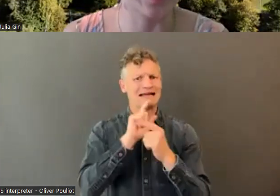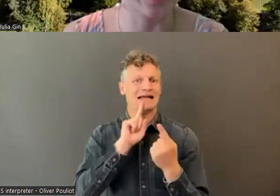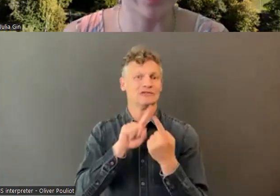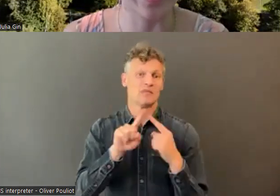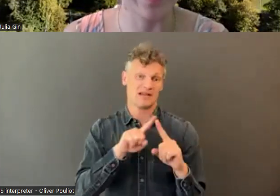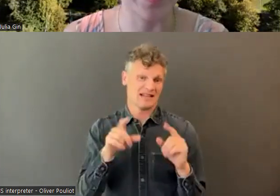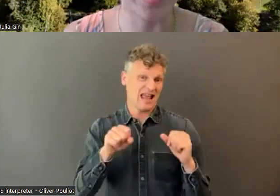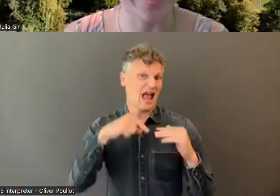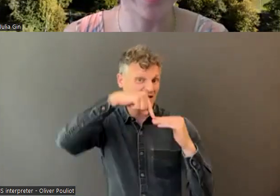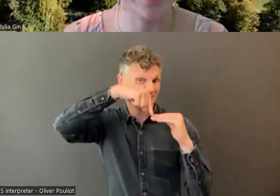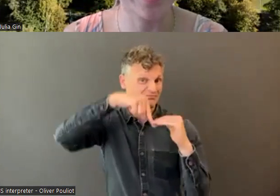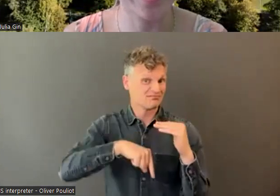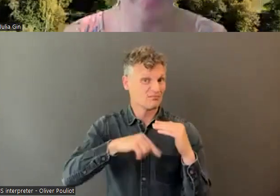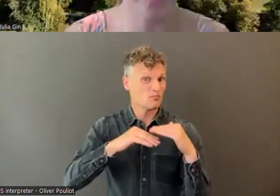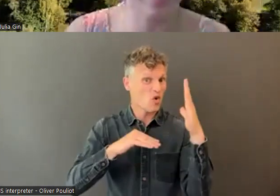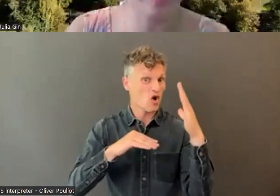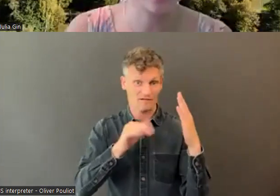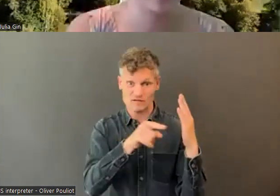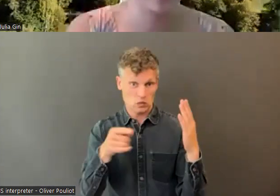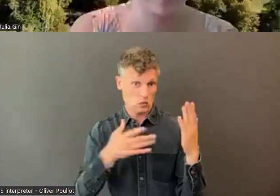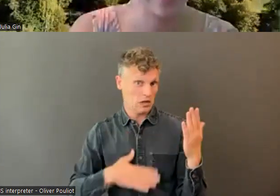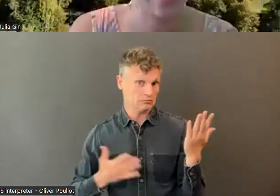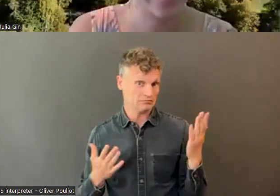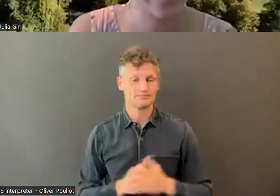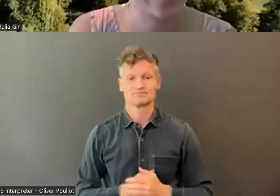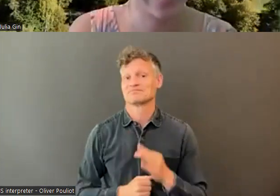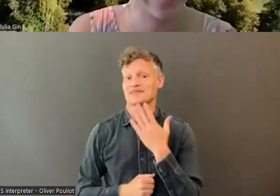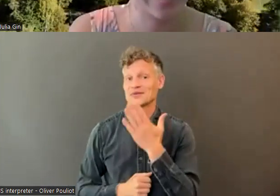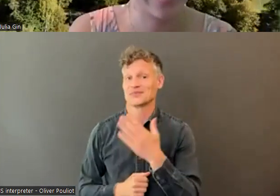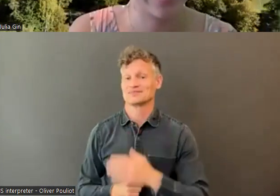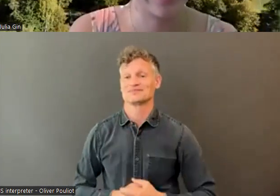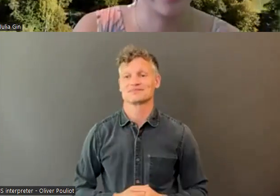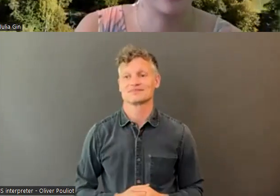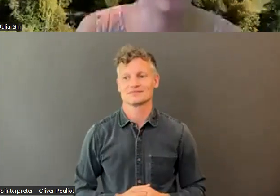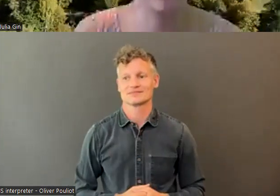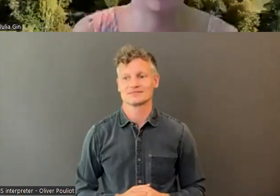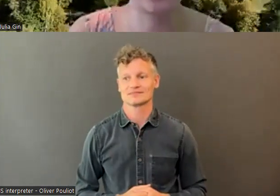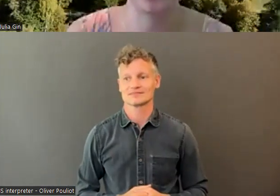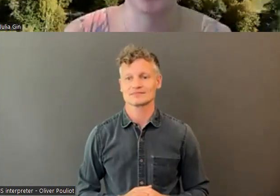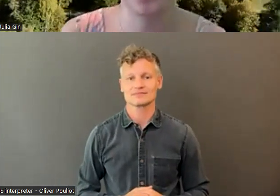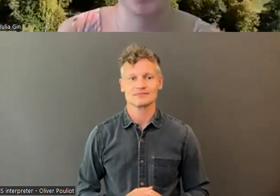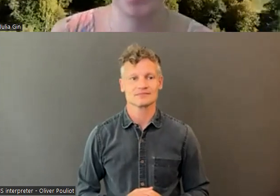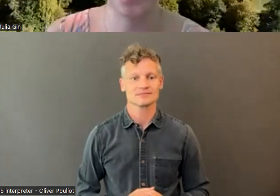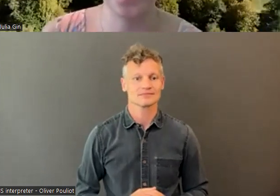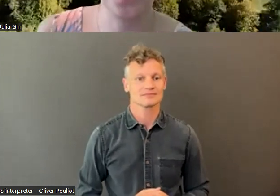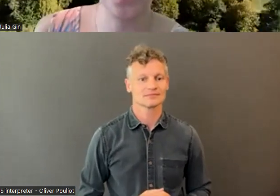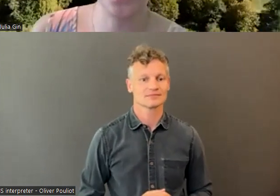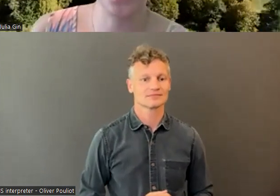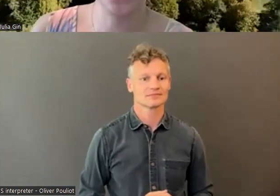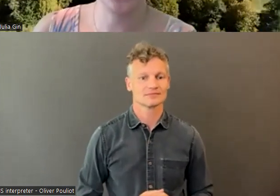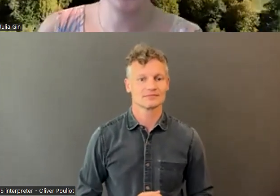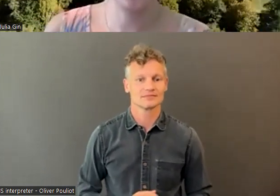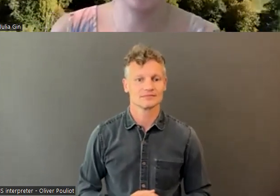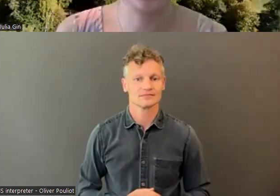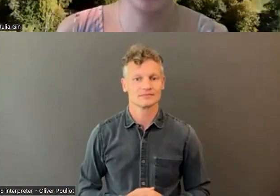for anyone if they would like. Thanks. Thank you very much. Waithera, you're obviously not a procurement